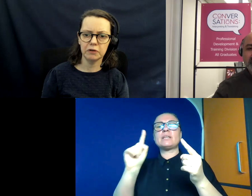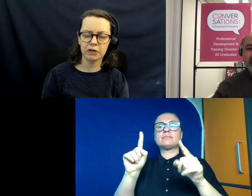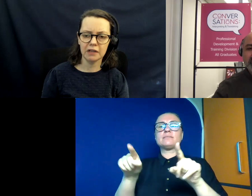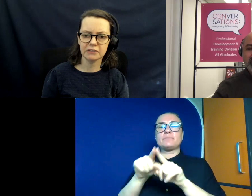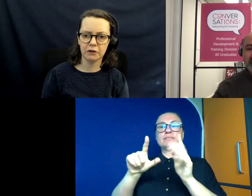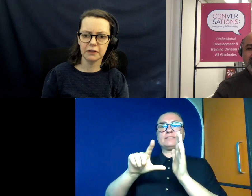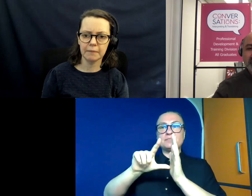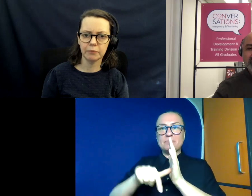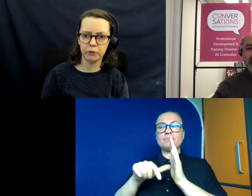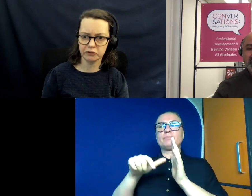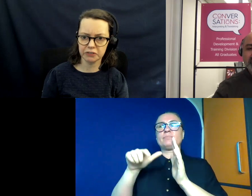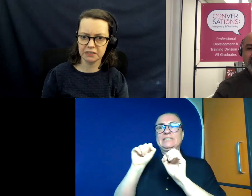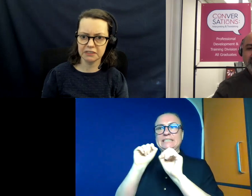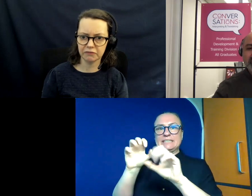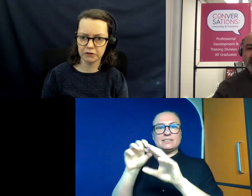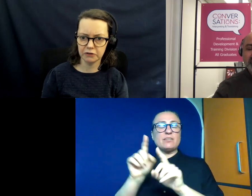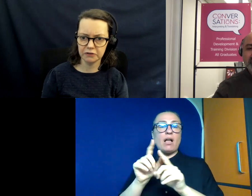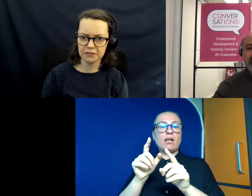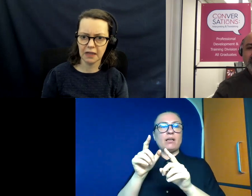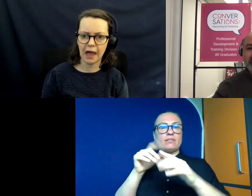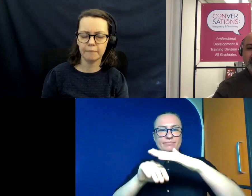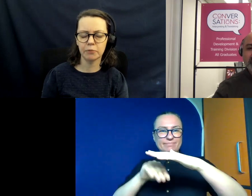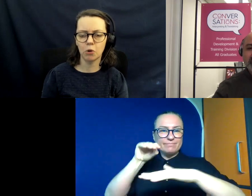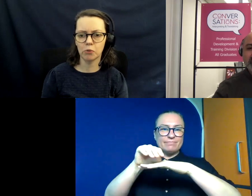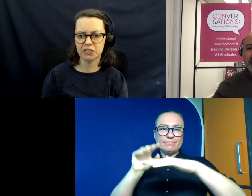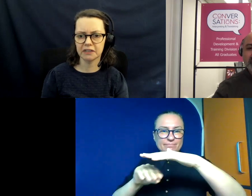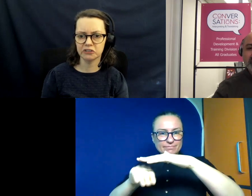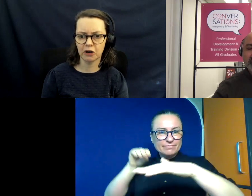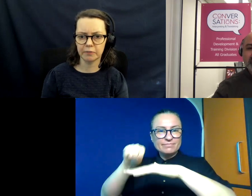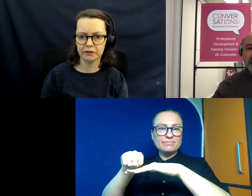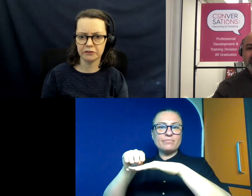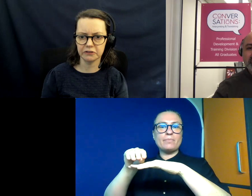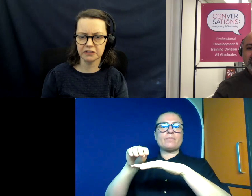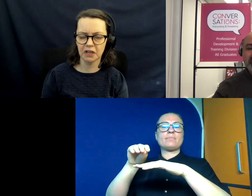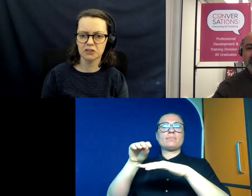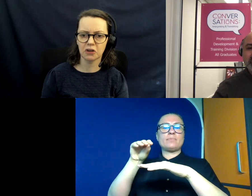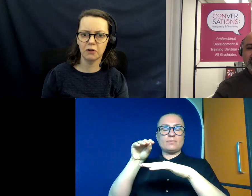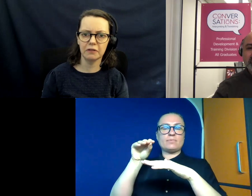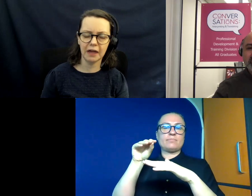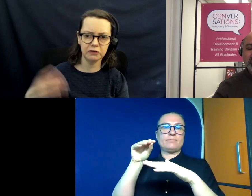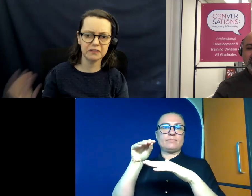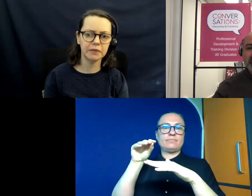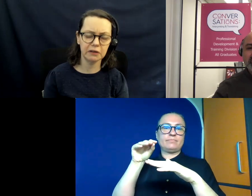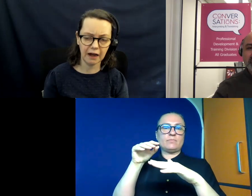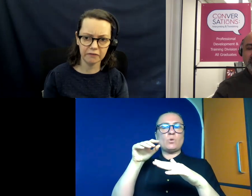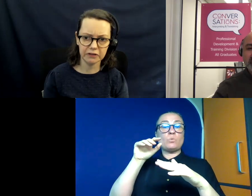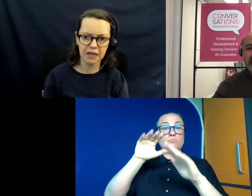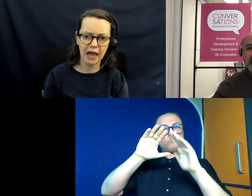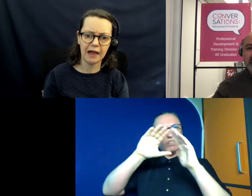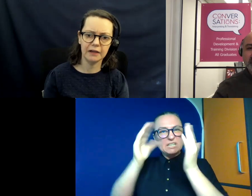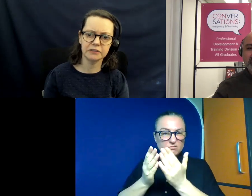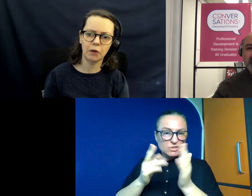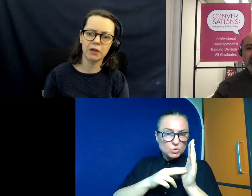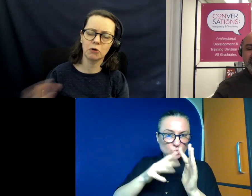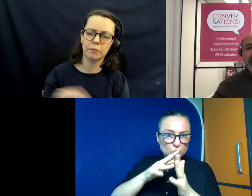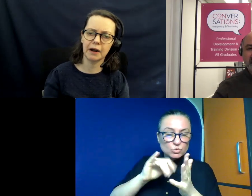We realized, though, that people were interested in different news and people were watching the interpreted news. So that news had been covered,